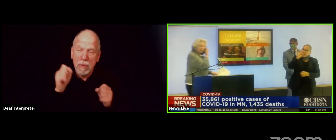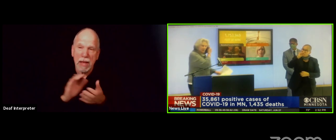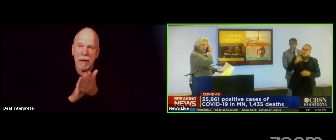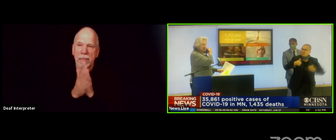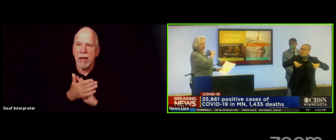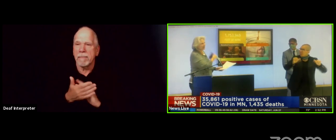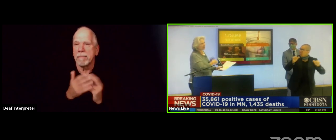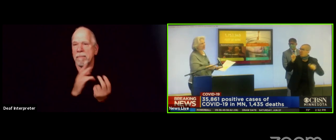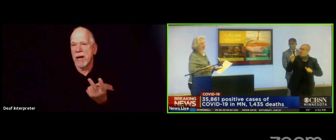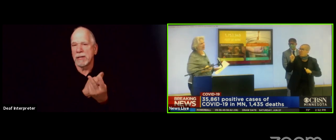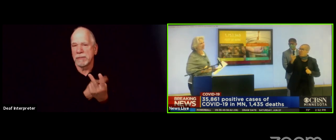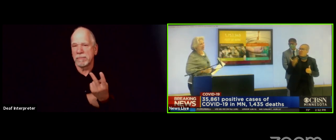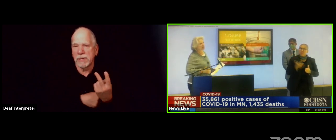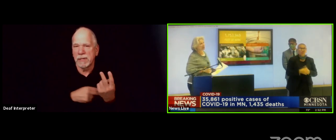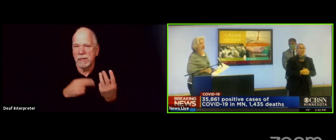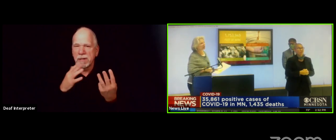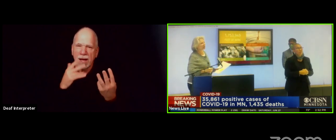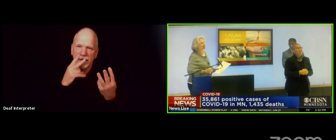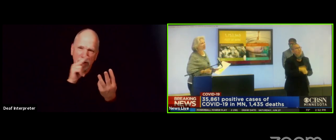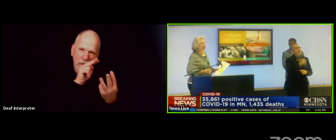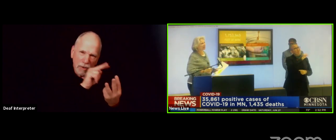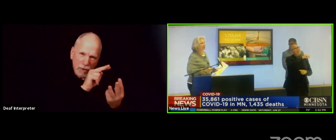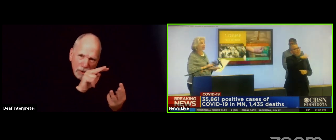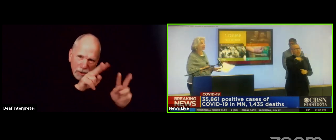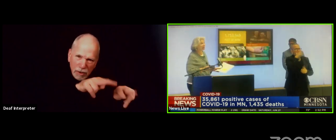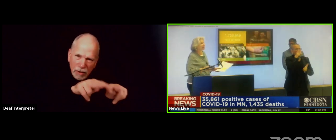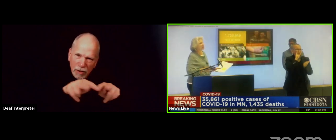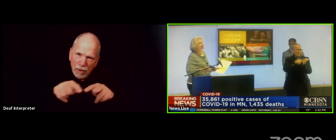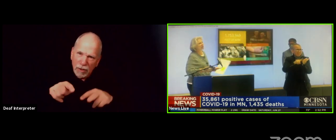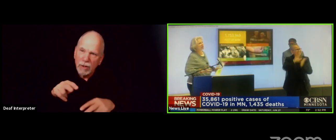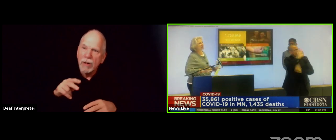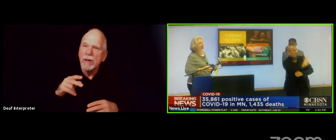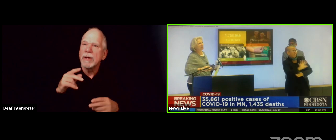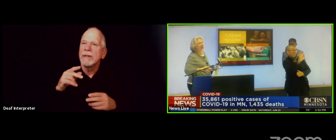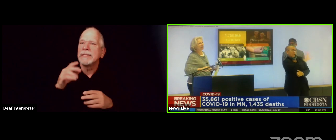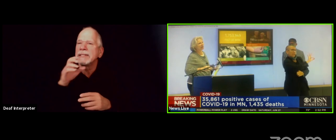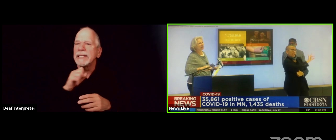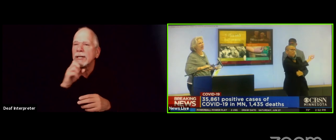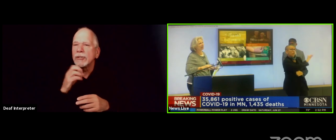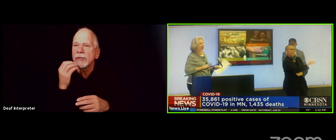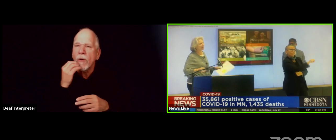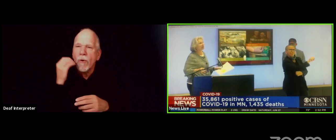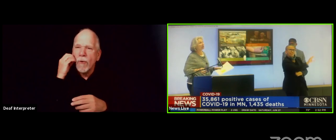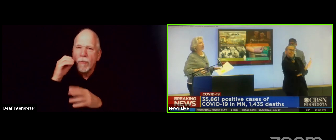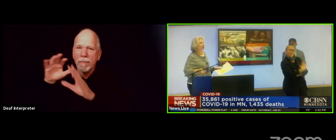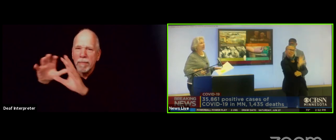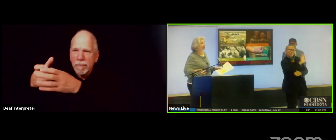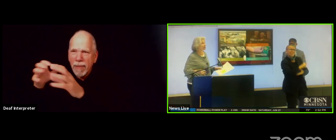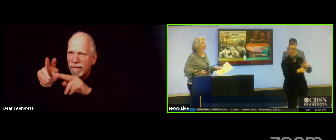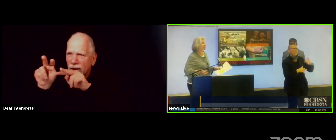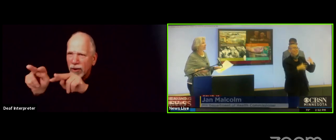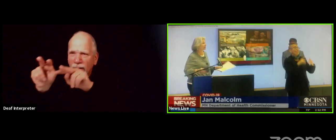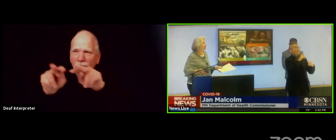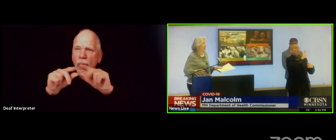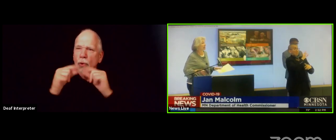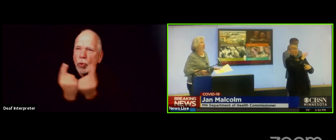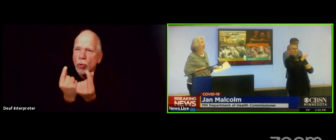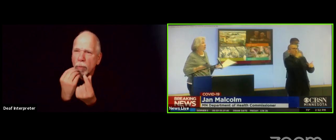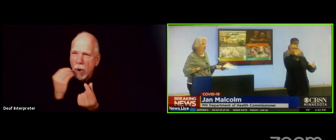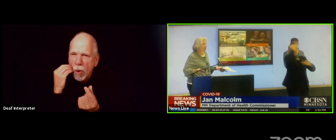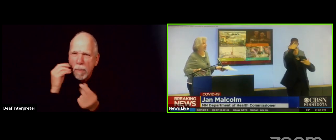I will check on the specific quantification. It's certainly close to that. But the thing that has changed, I think, is awareness of underlying conditions and things